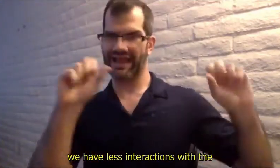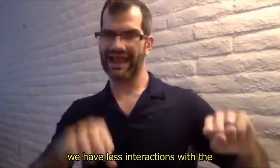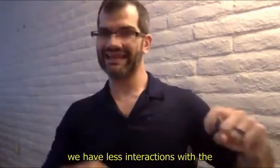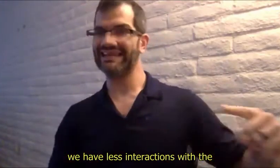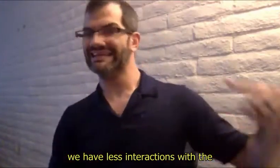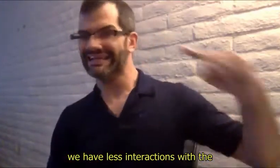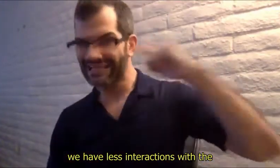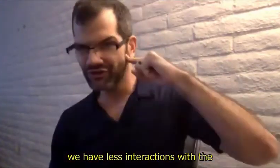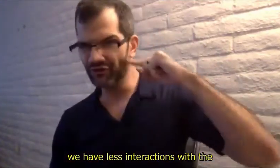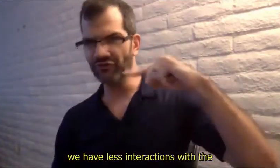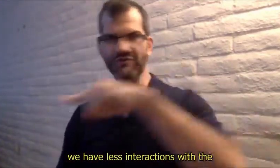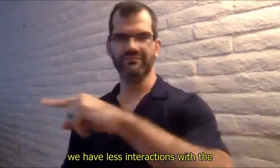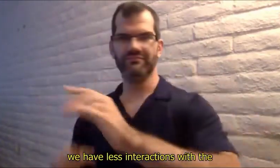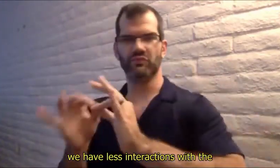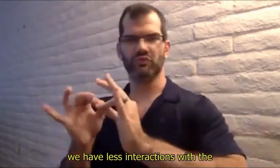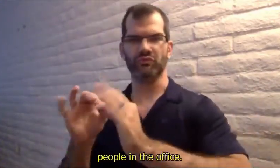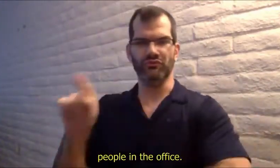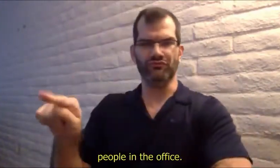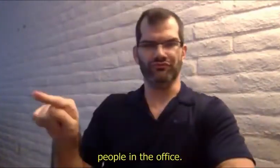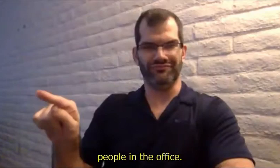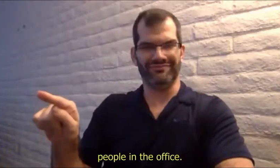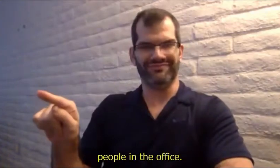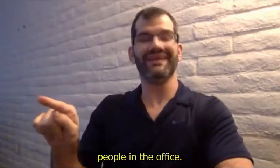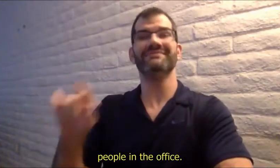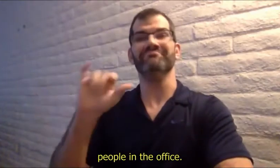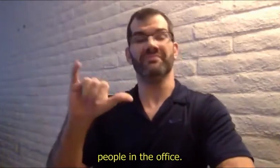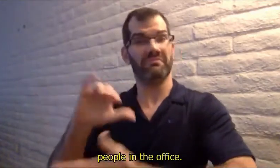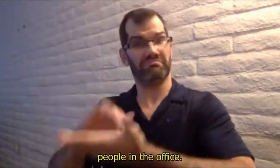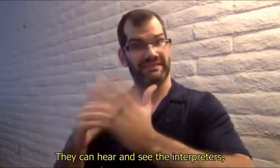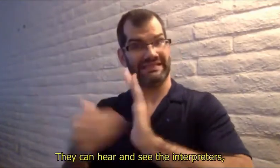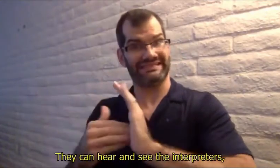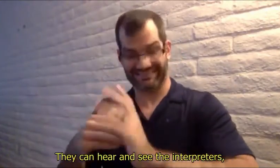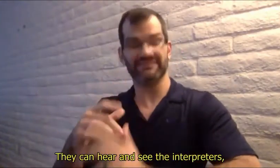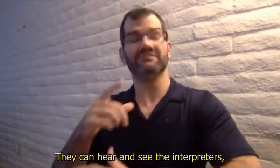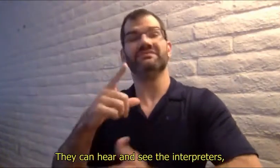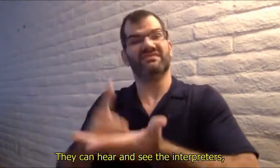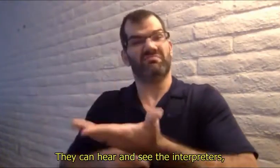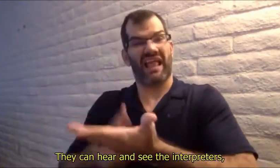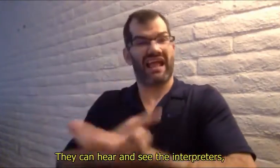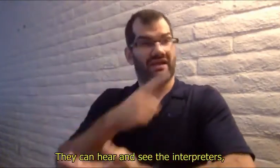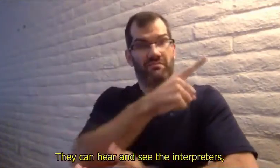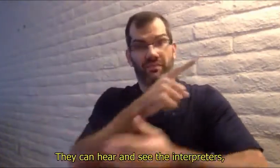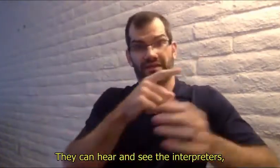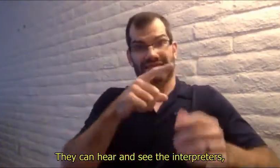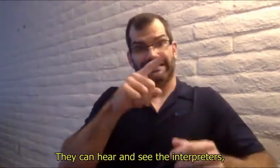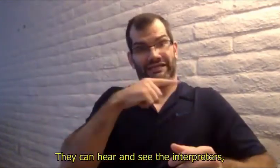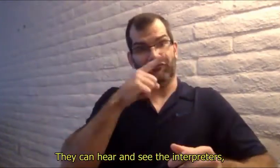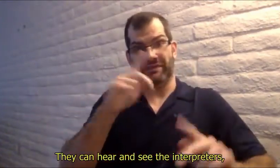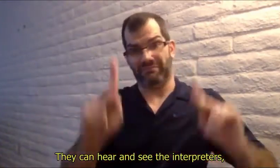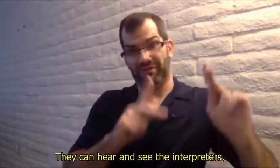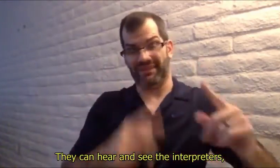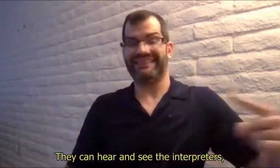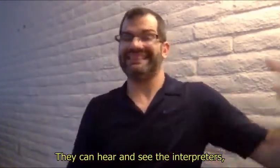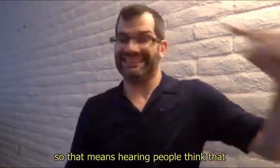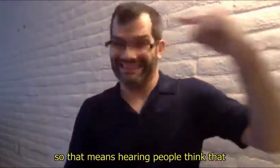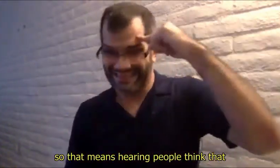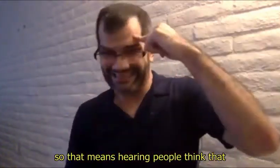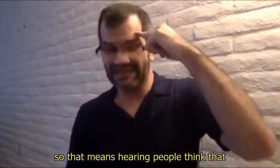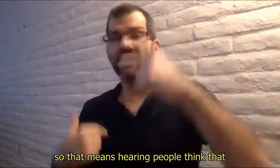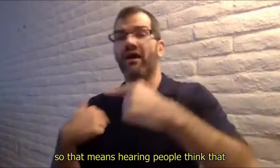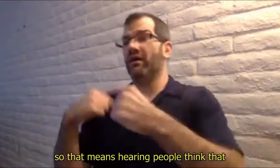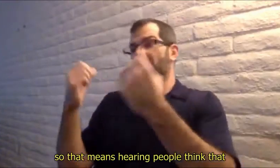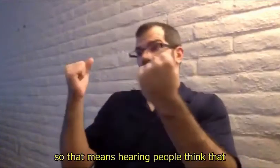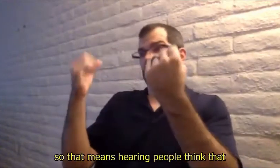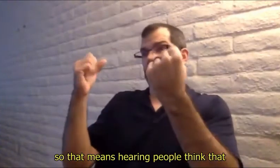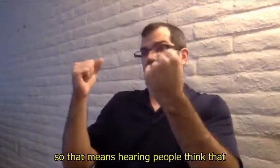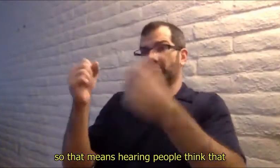interactions with the people in the office. They can hear and see the interpreters. So that